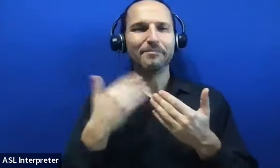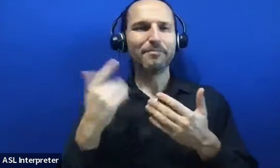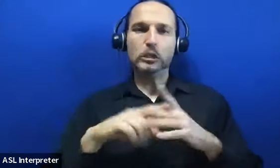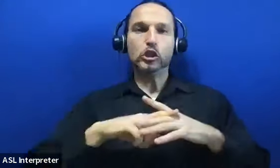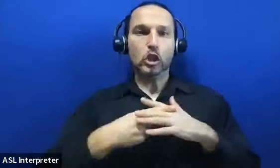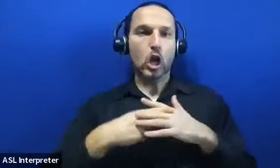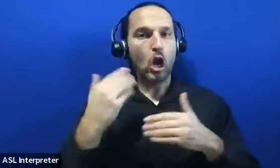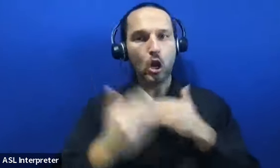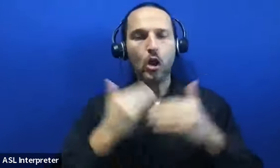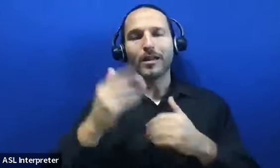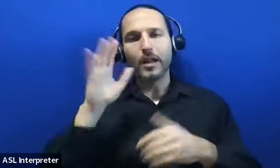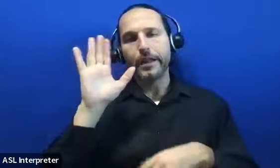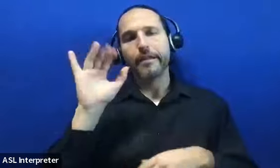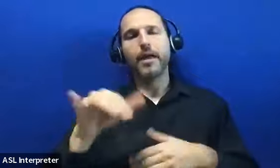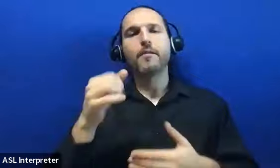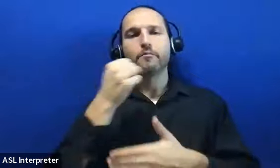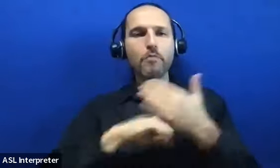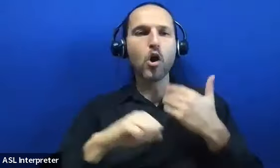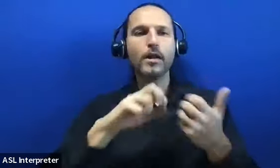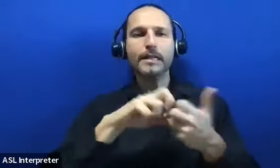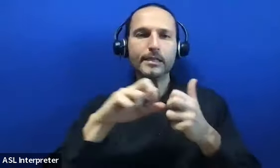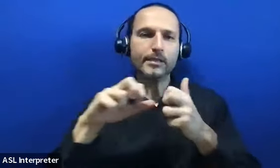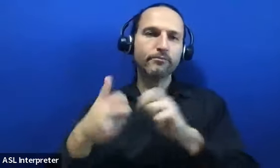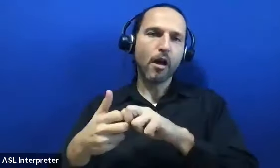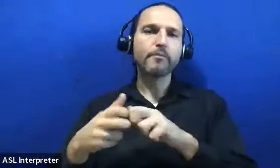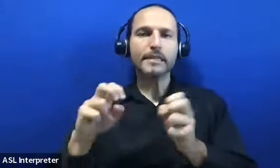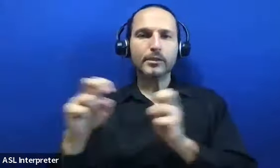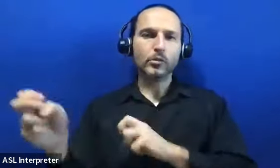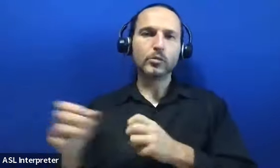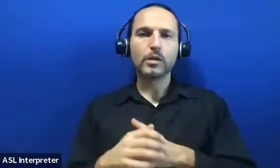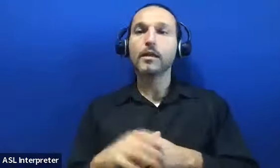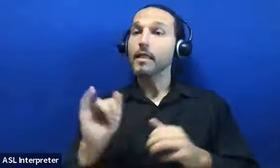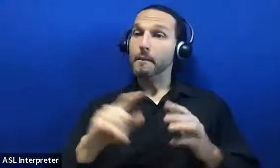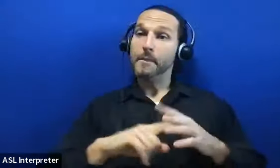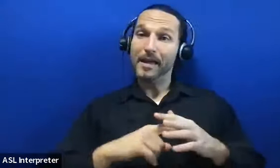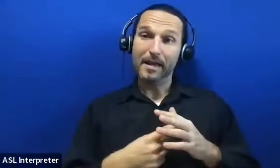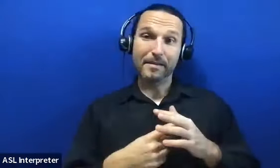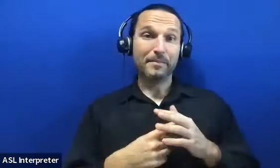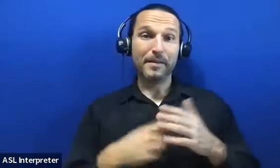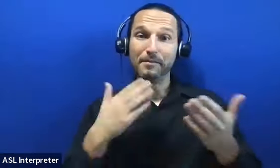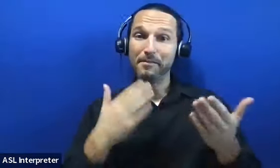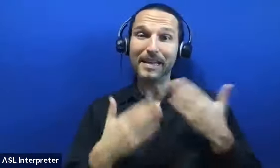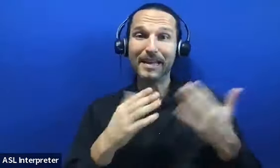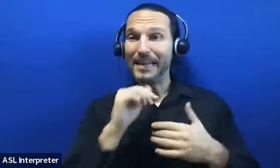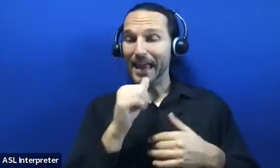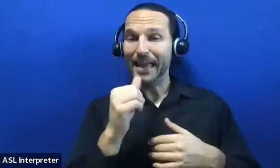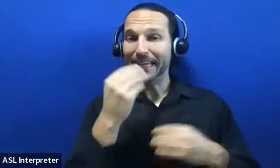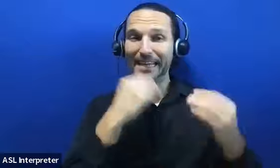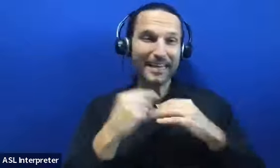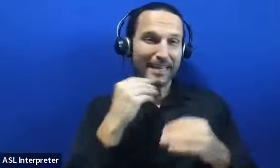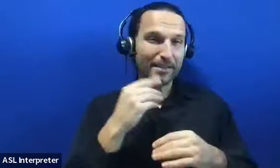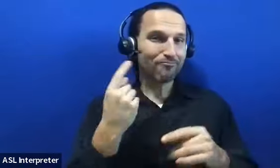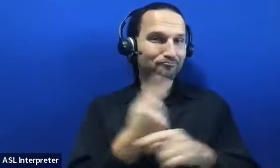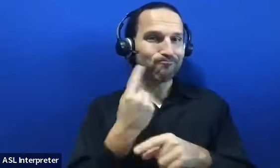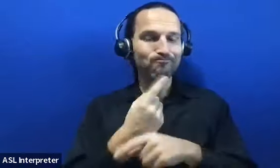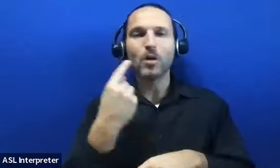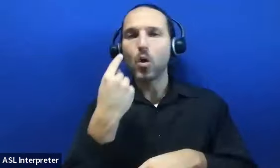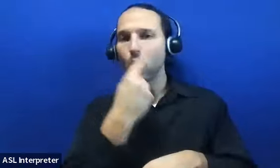these congenital issues. And so right from the start, they may not be eating orally. They may not